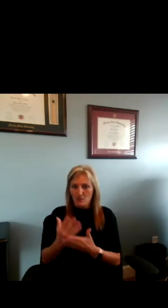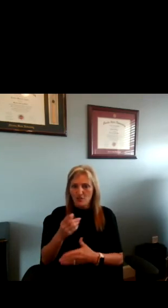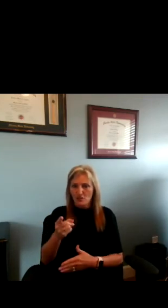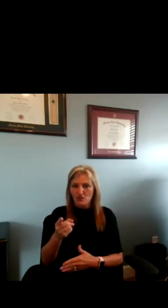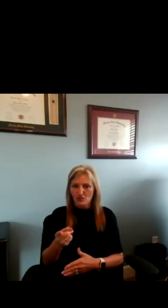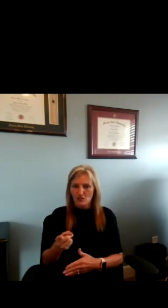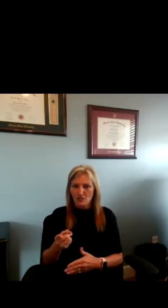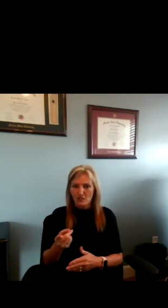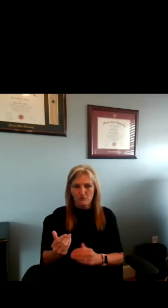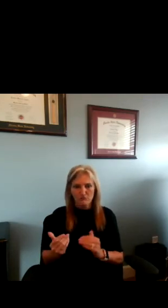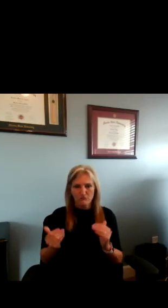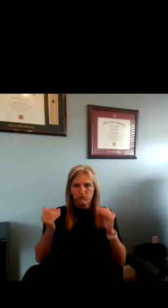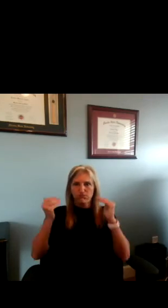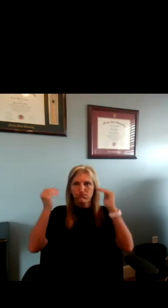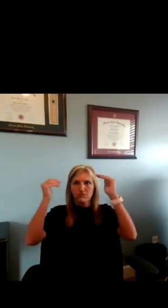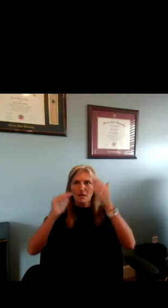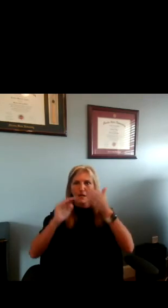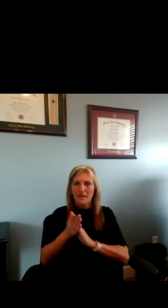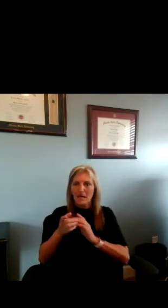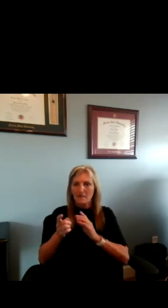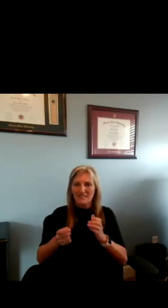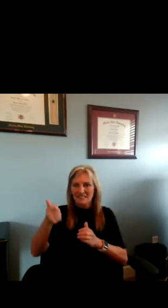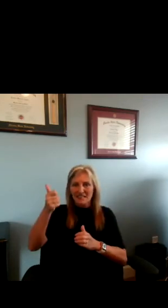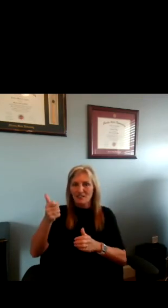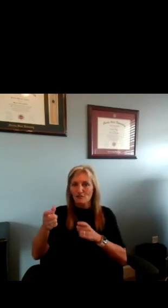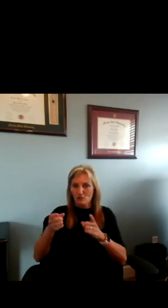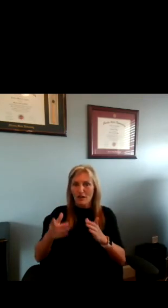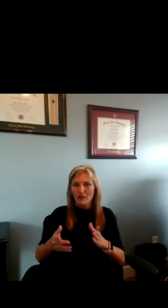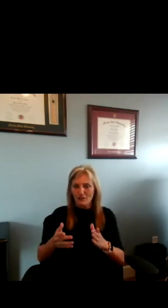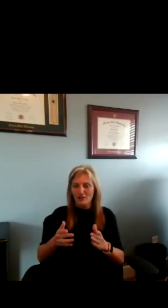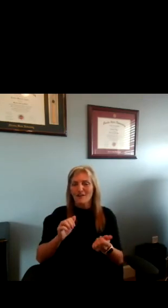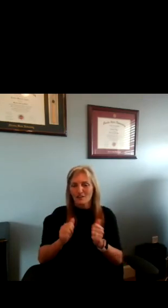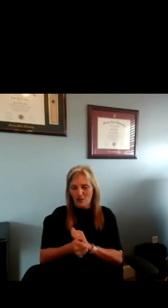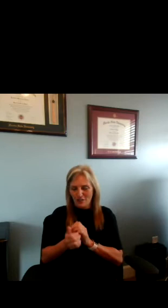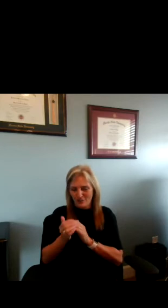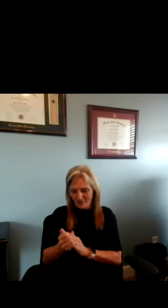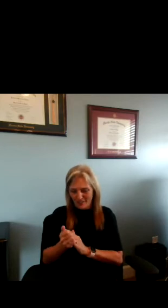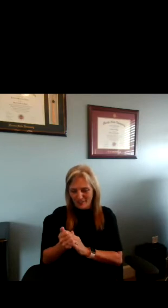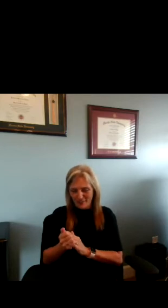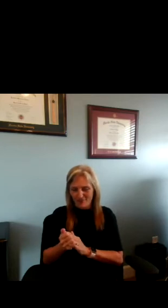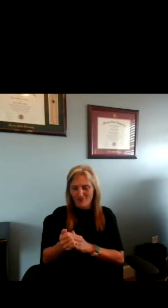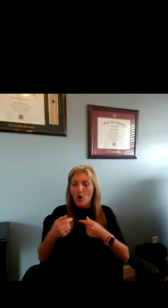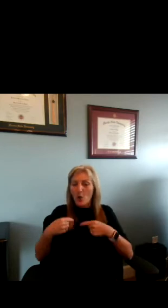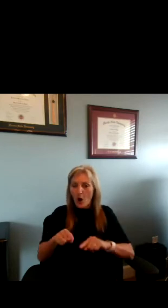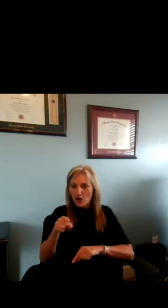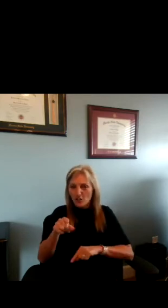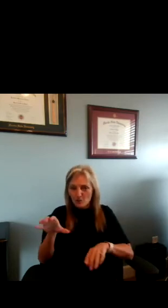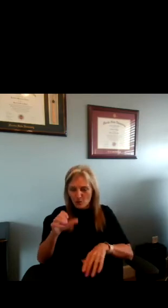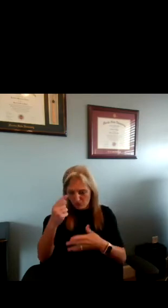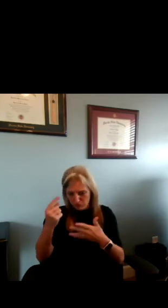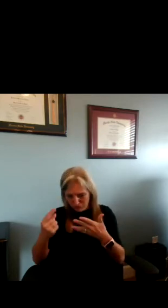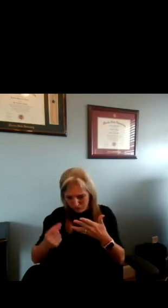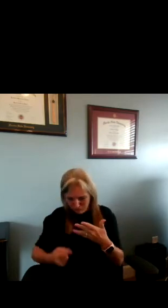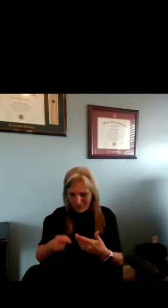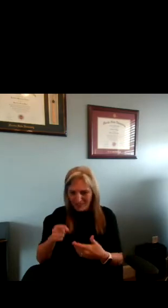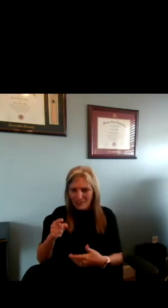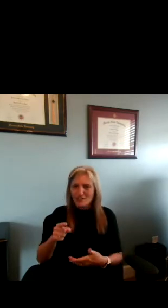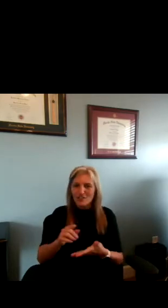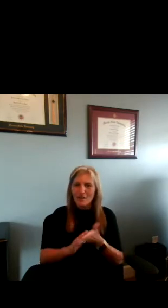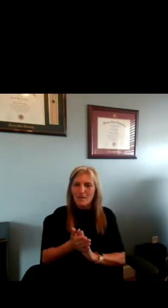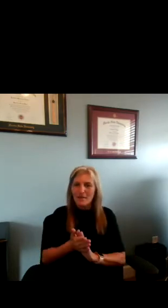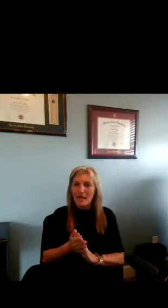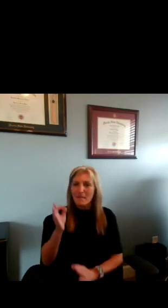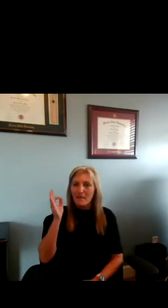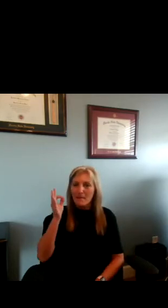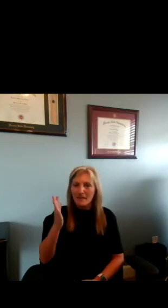its executive director, a transformative leadership. While she was doing all of this, Vivian became an ordained